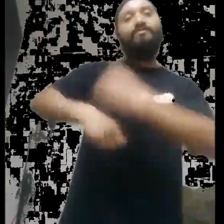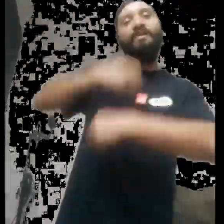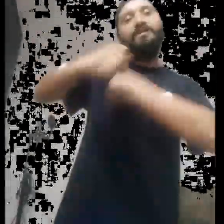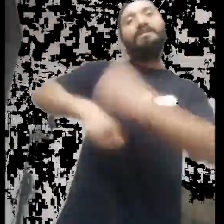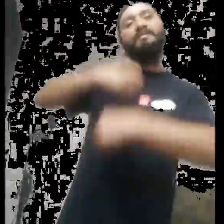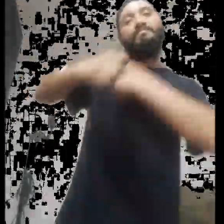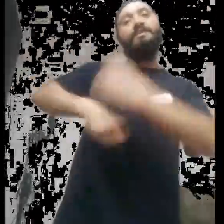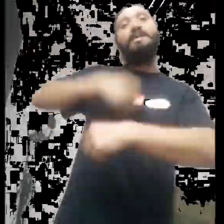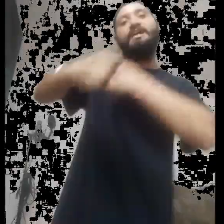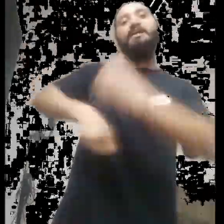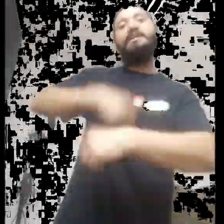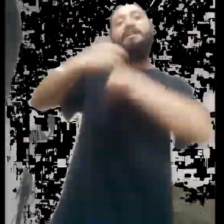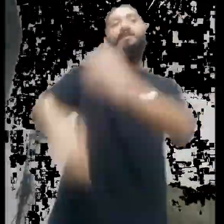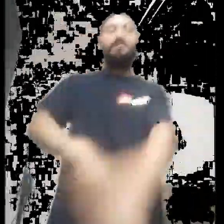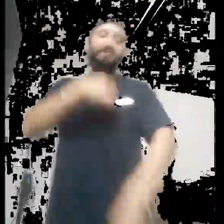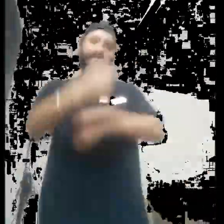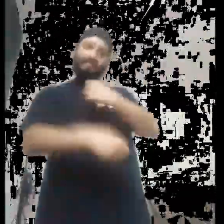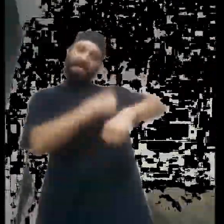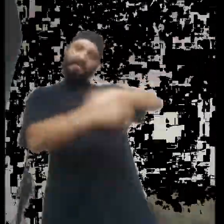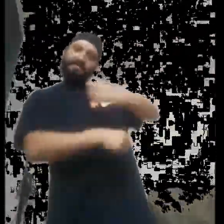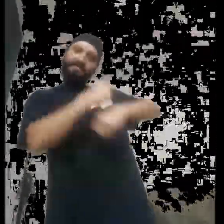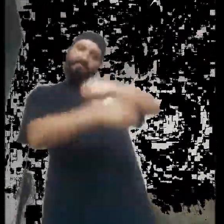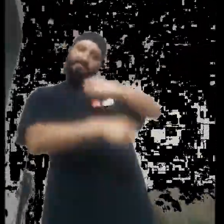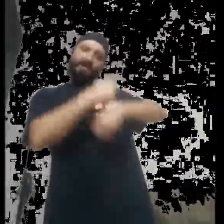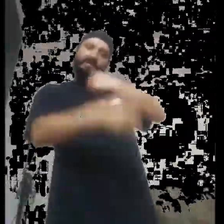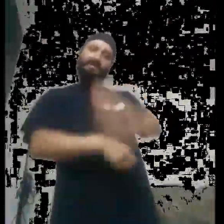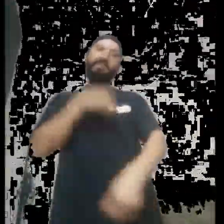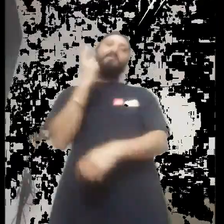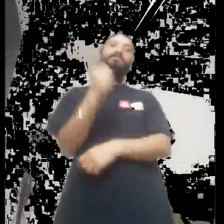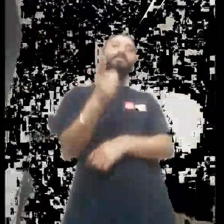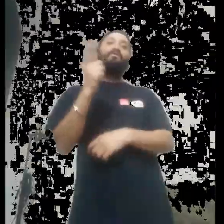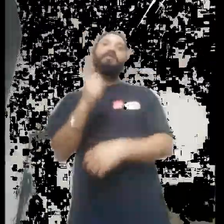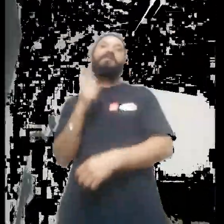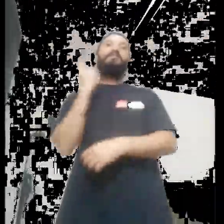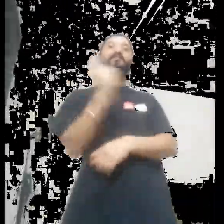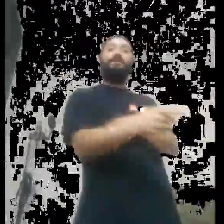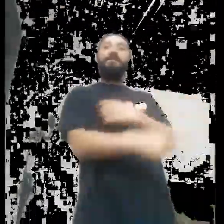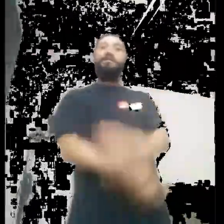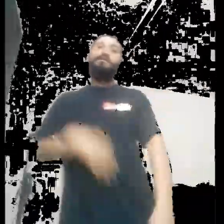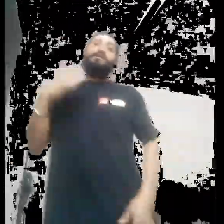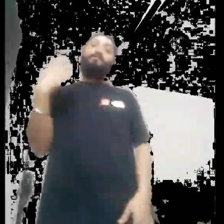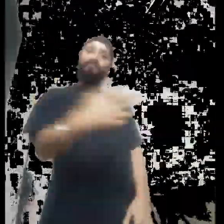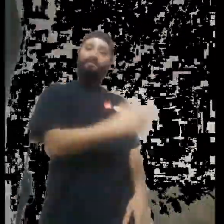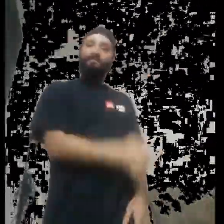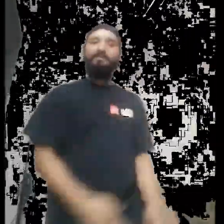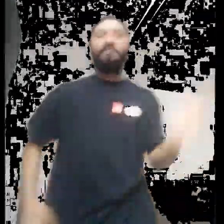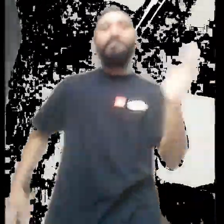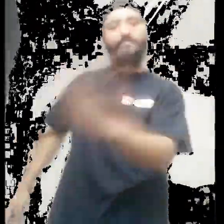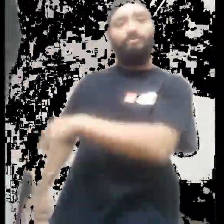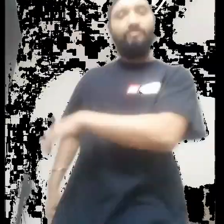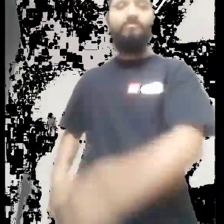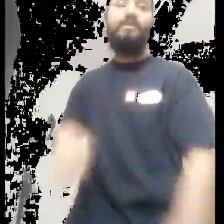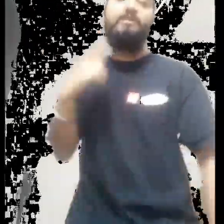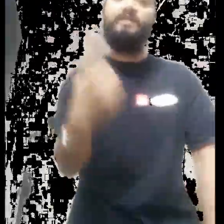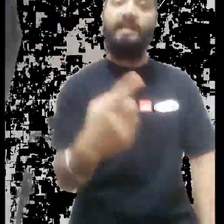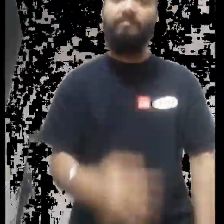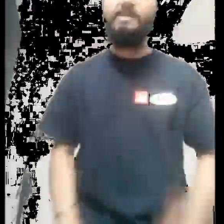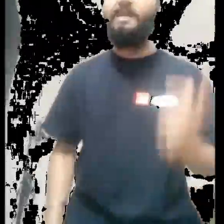want tell me Hannah? That love I have, you are the one. My love, do you want tell me